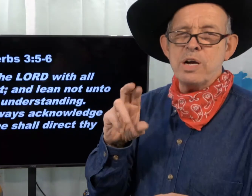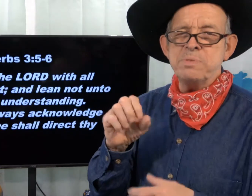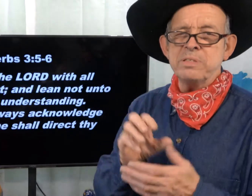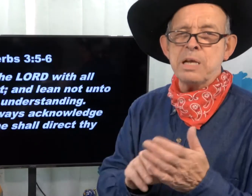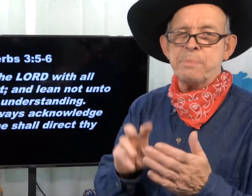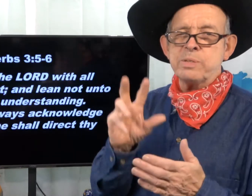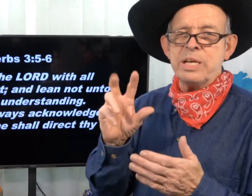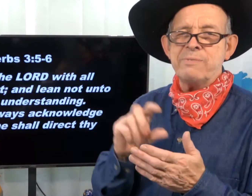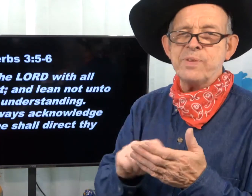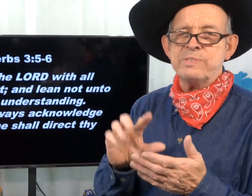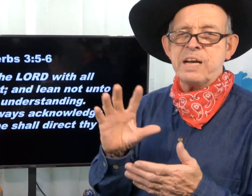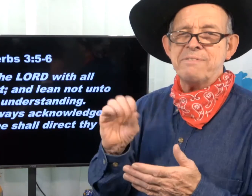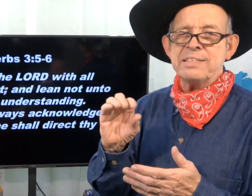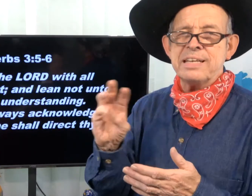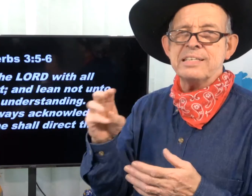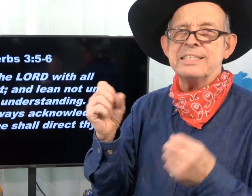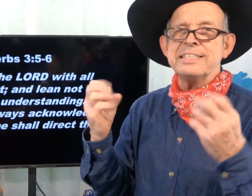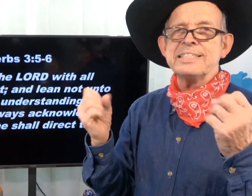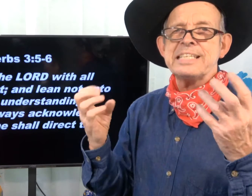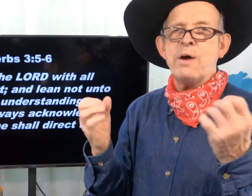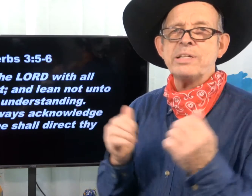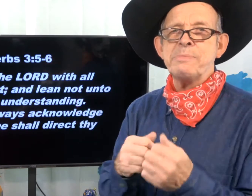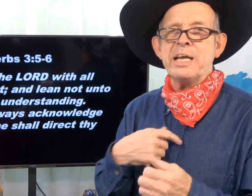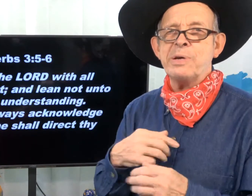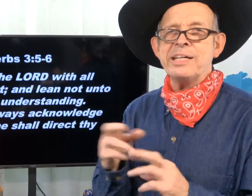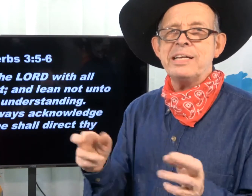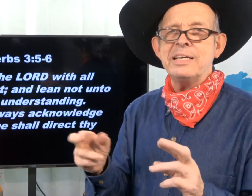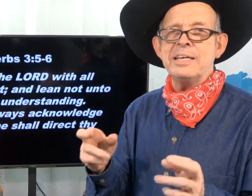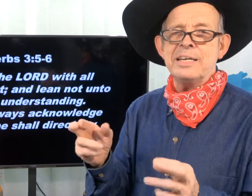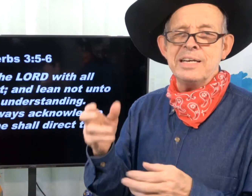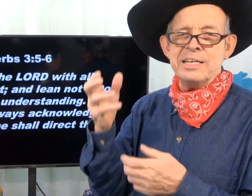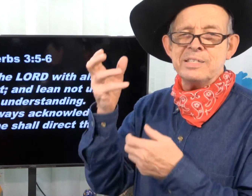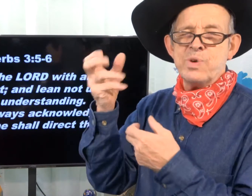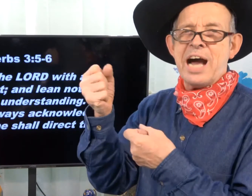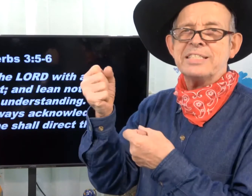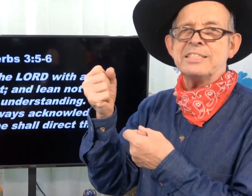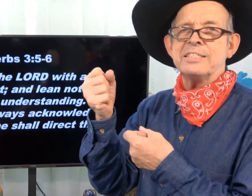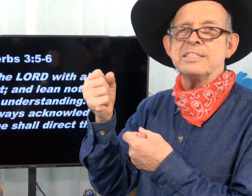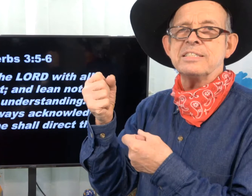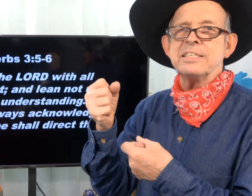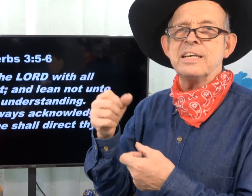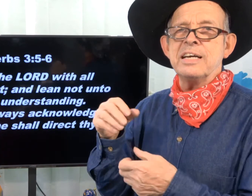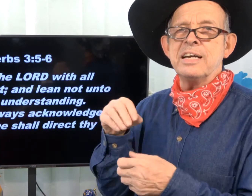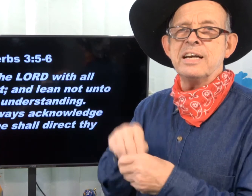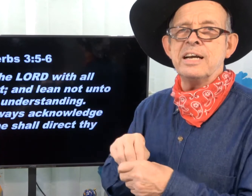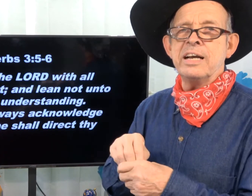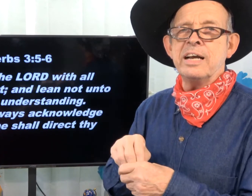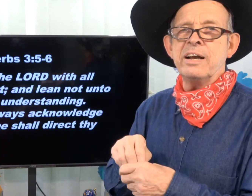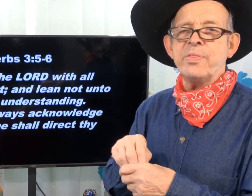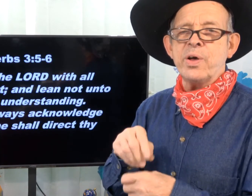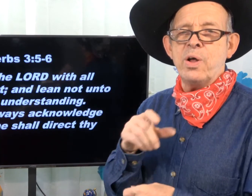Proverbs chapter 3, verse 5, I said, share with me, ready? Trust in the